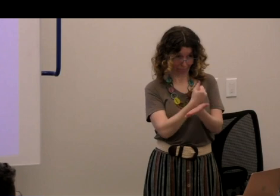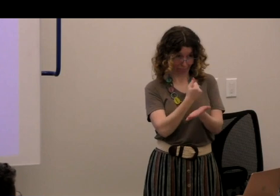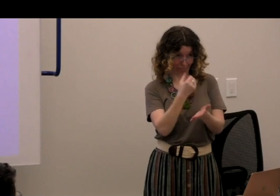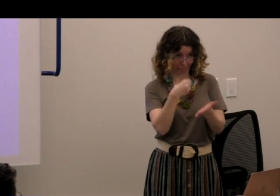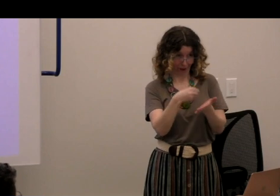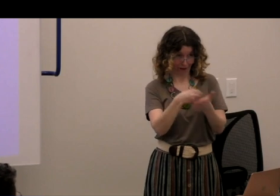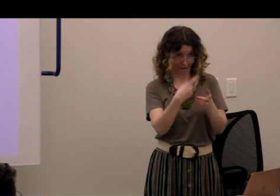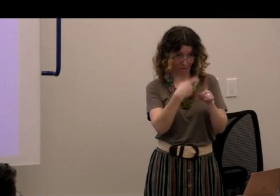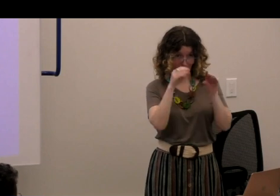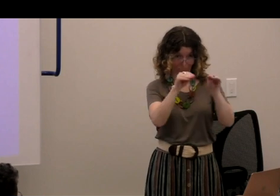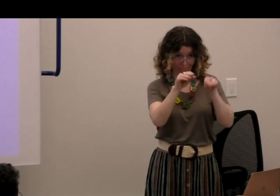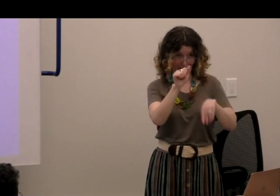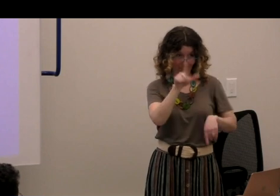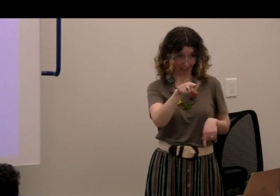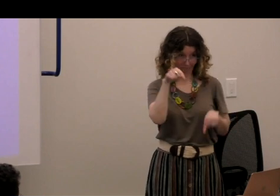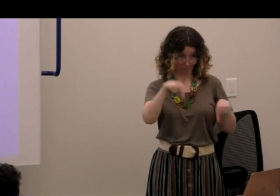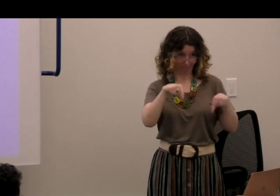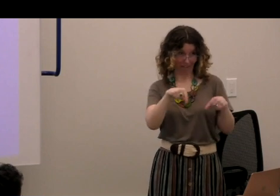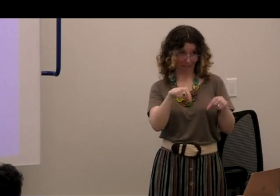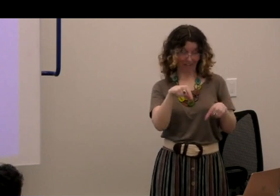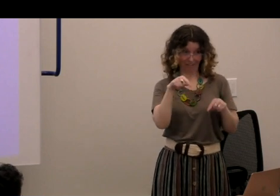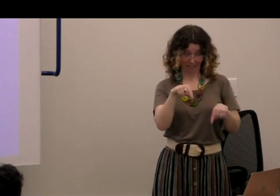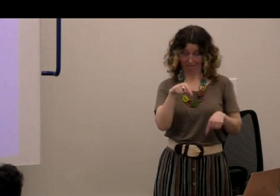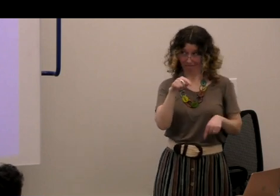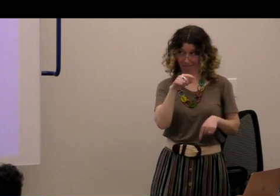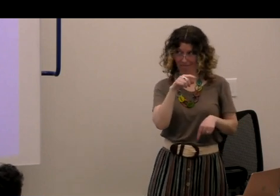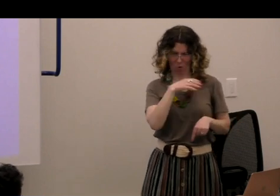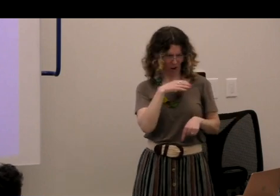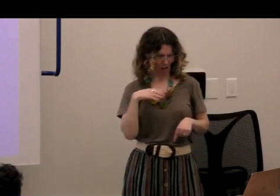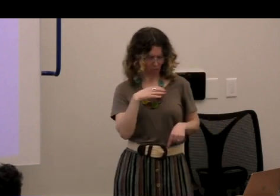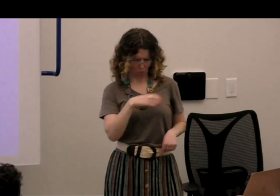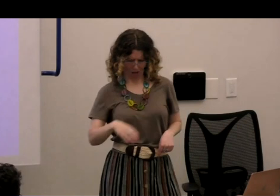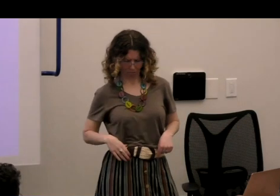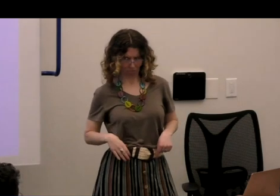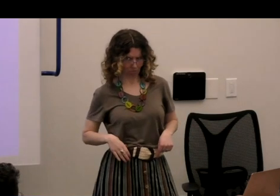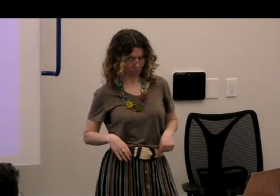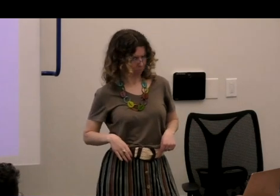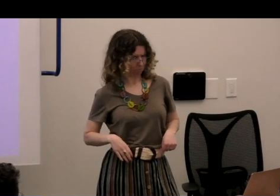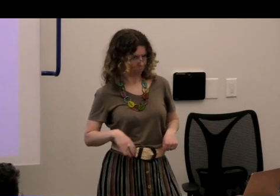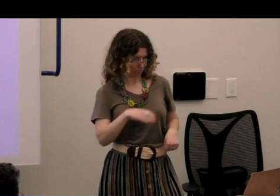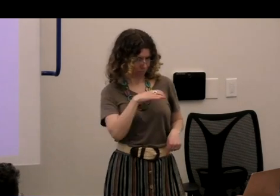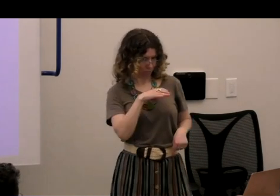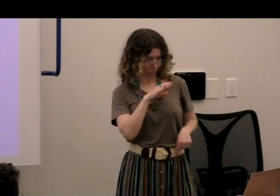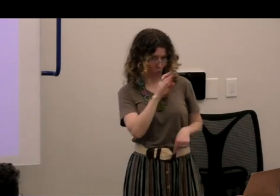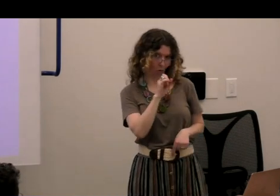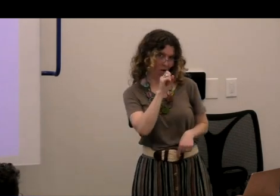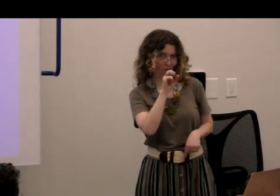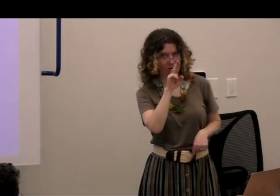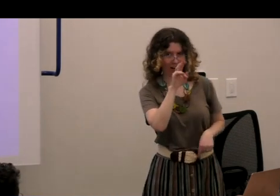concept? You can get a lot of money from teaching ASL. At Cornell? Cornell, is that the sign?